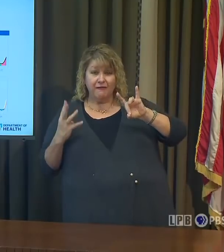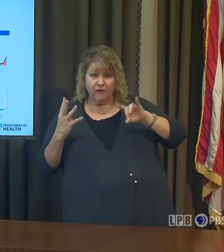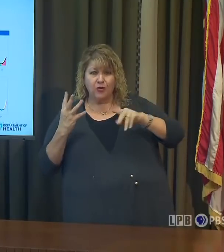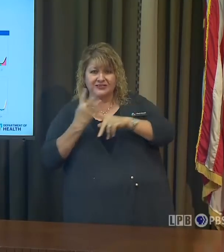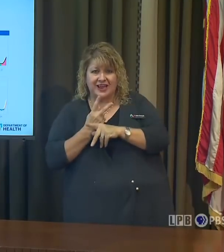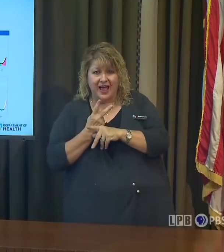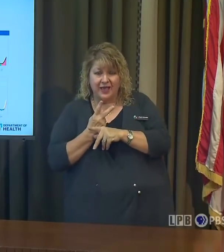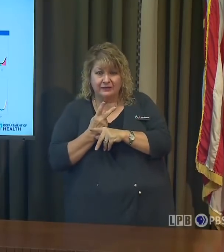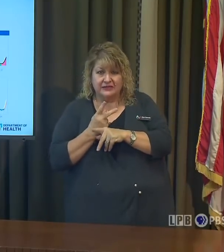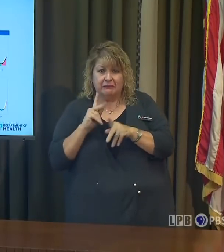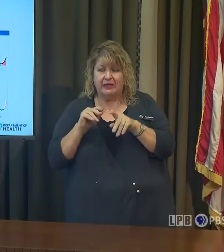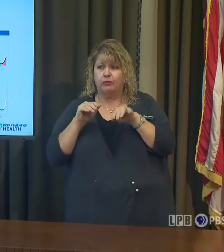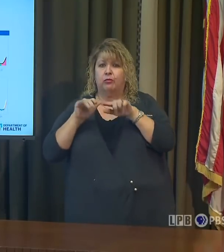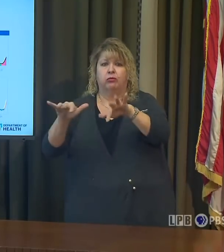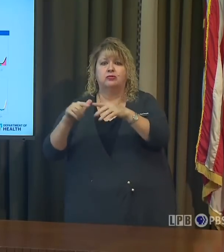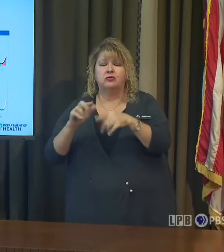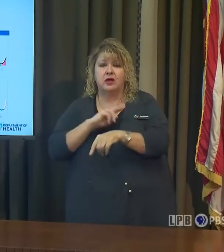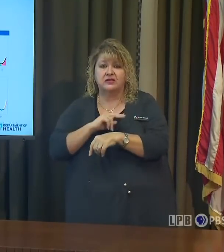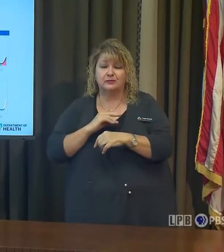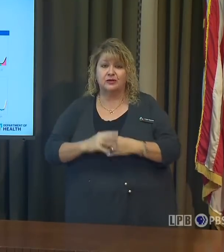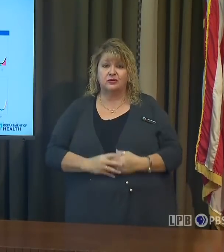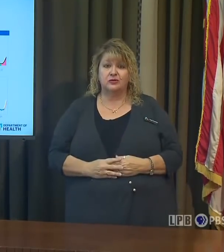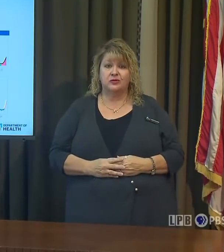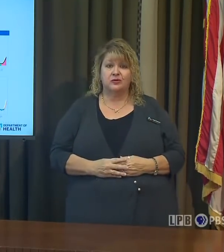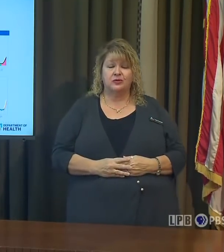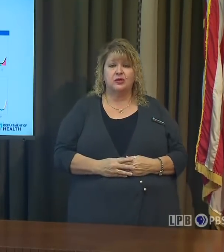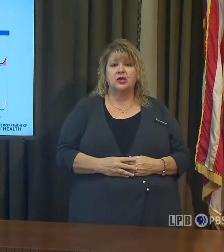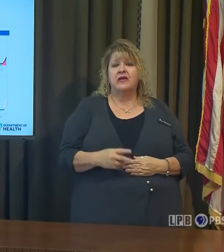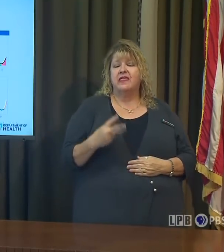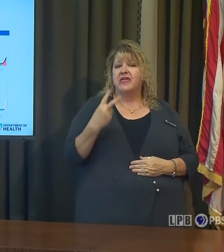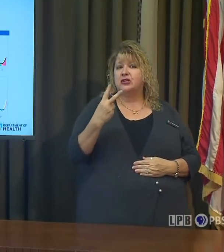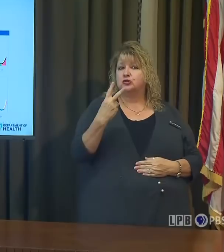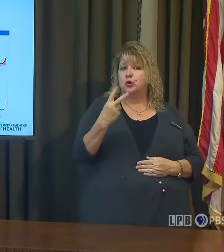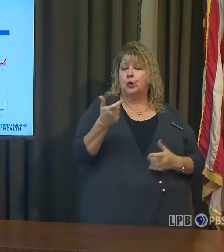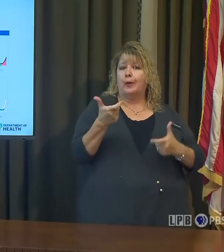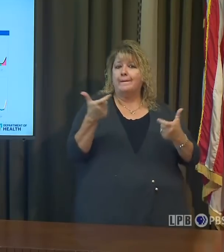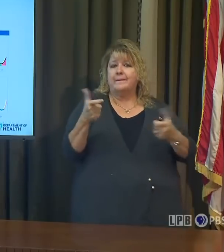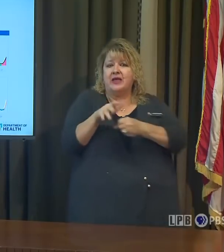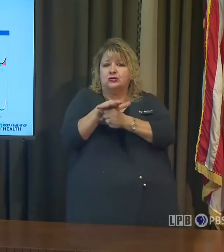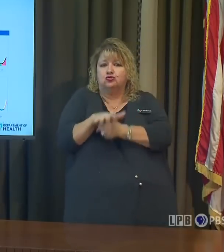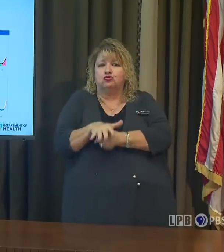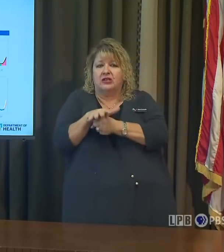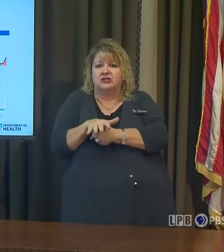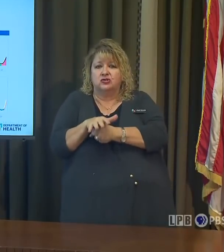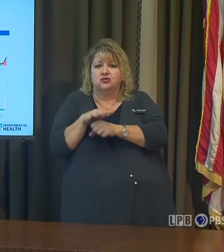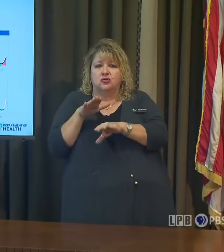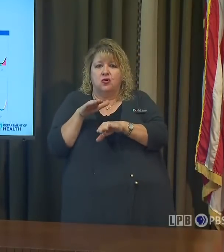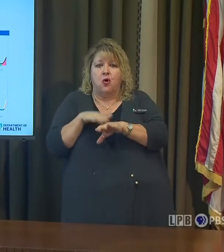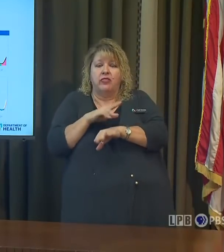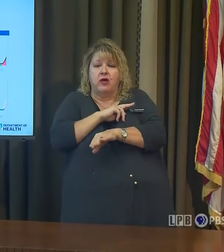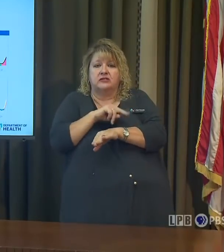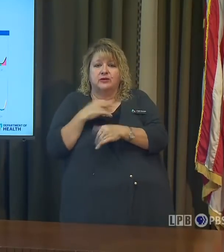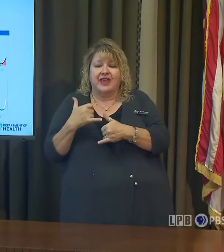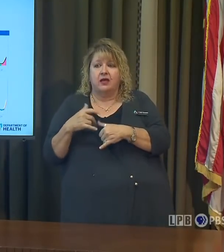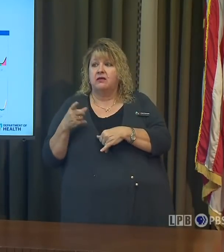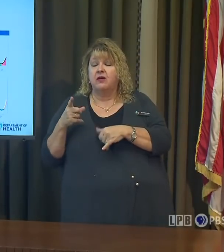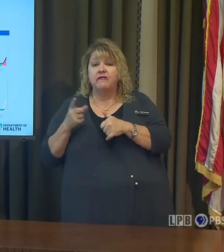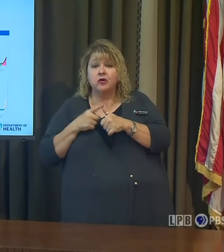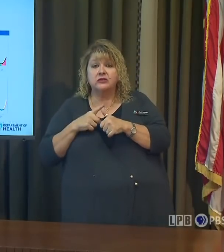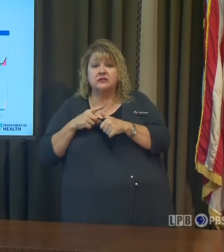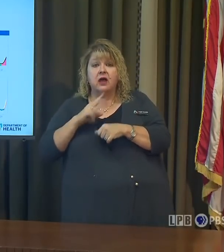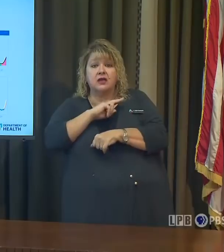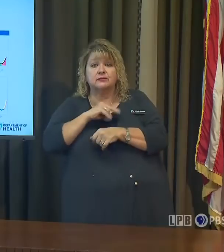is superimposed of two acute stressors facing hospitals right now. Number one, they're busy with other